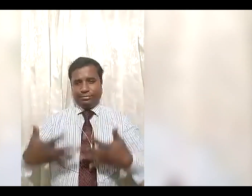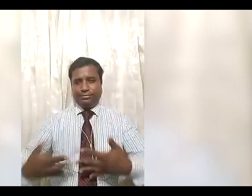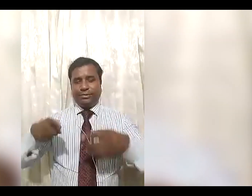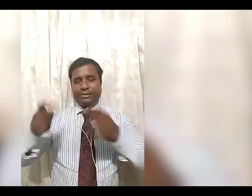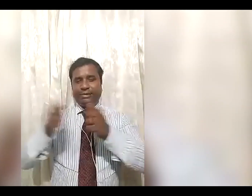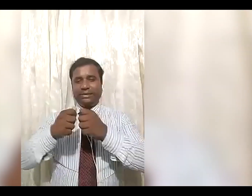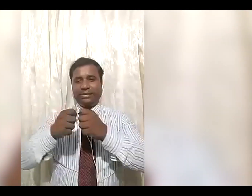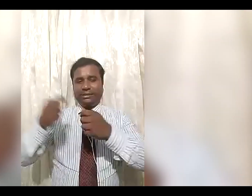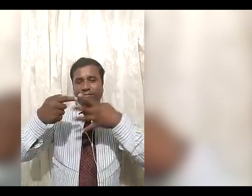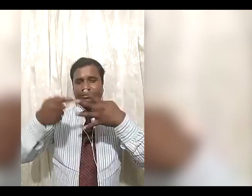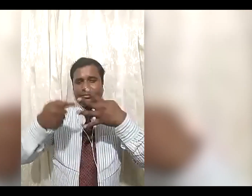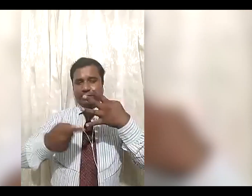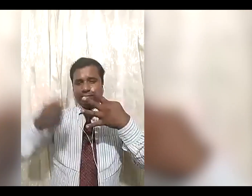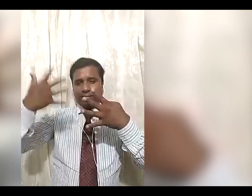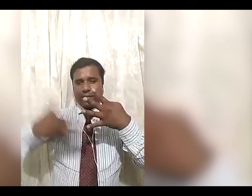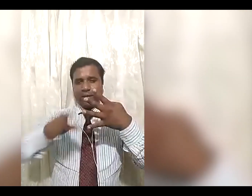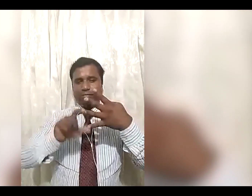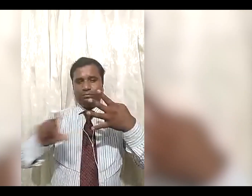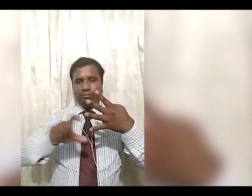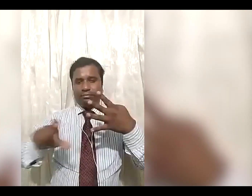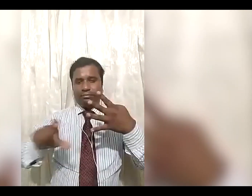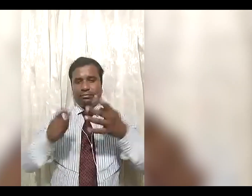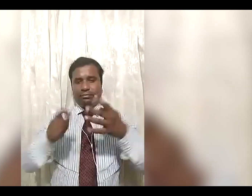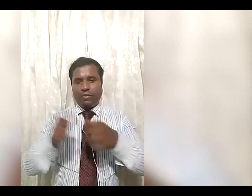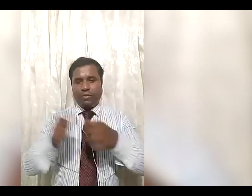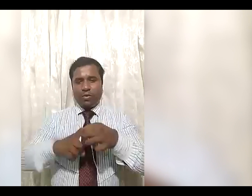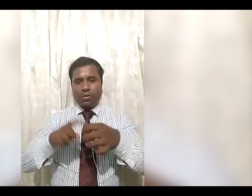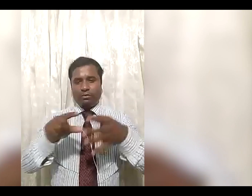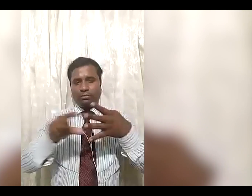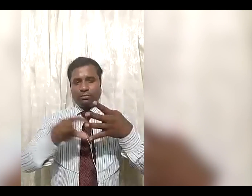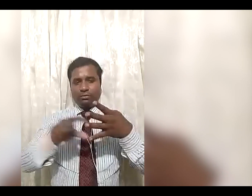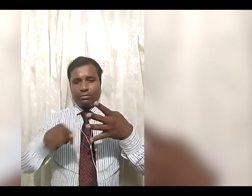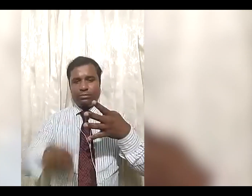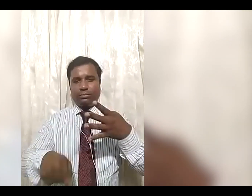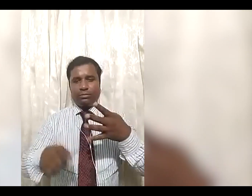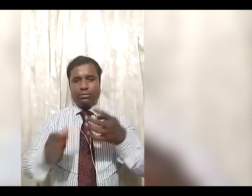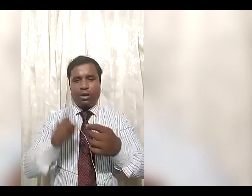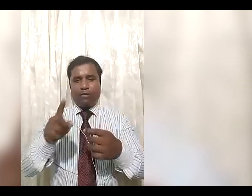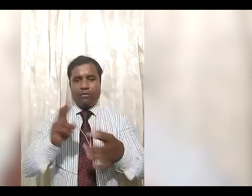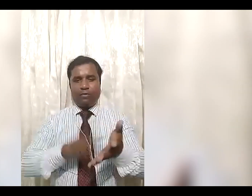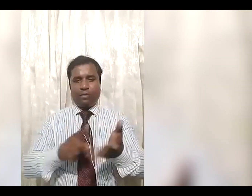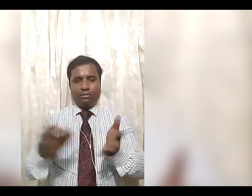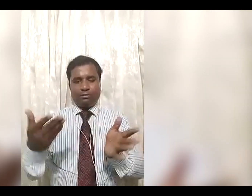Virginia, I'll package a couple questions together for you.